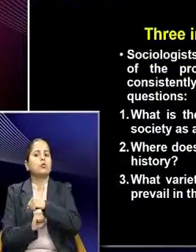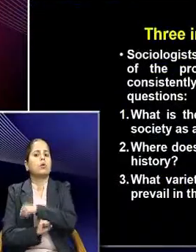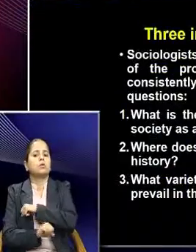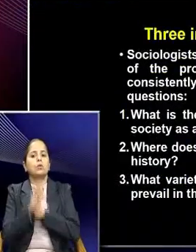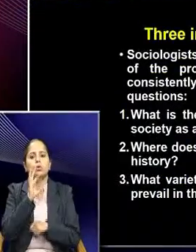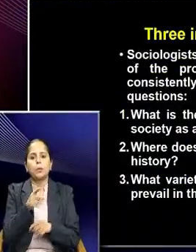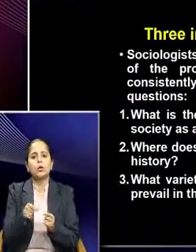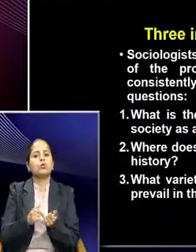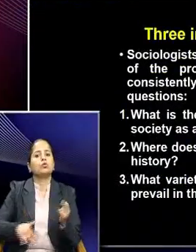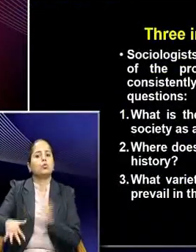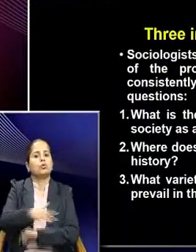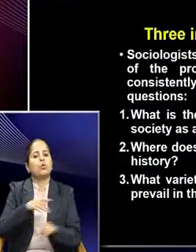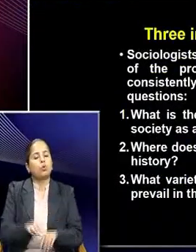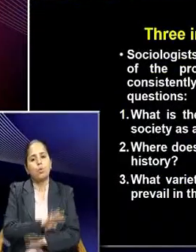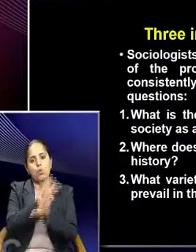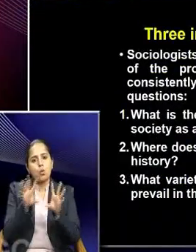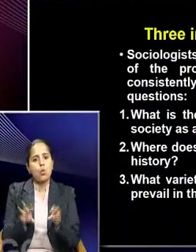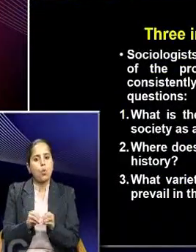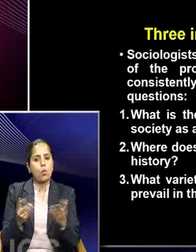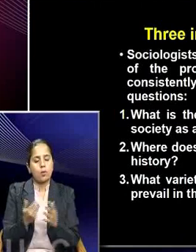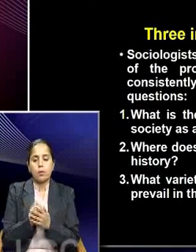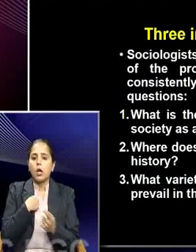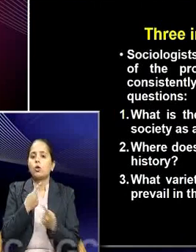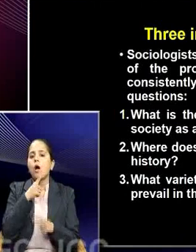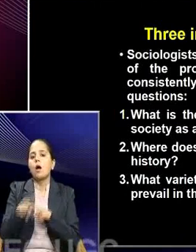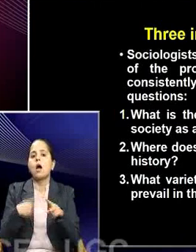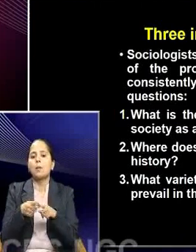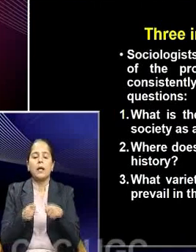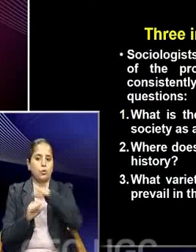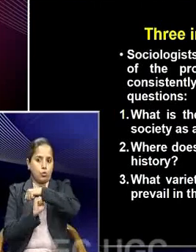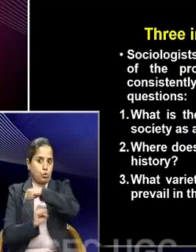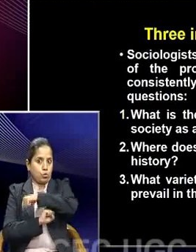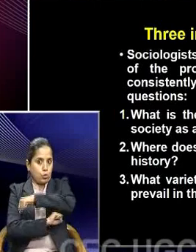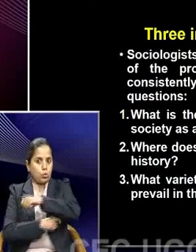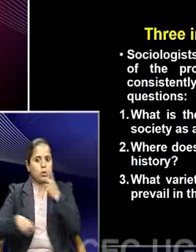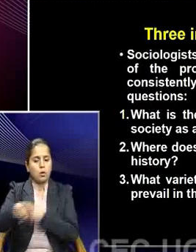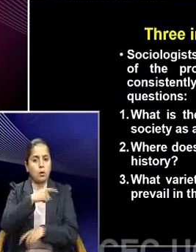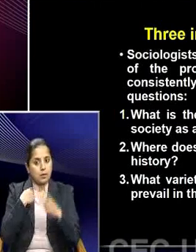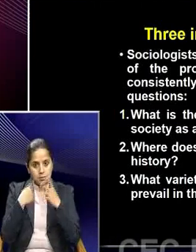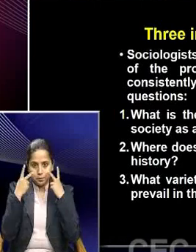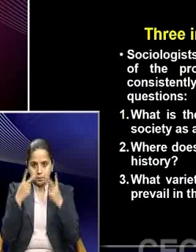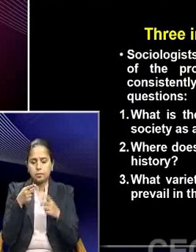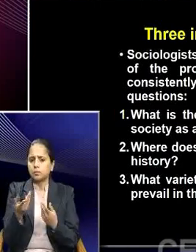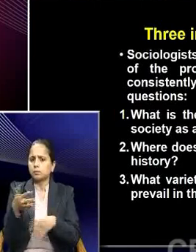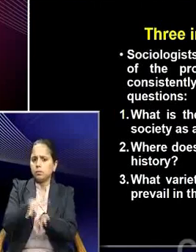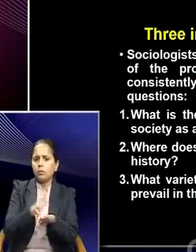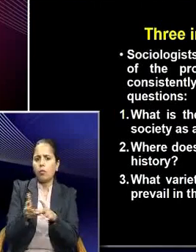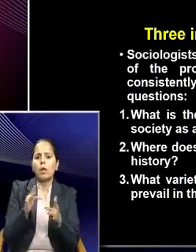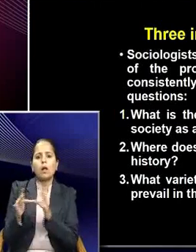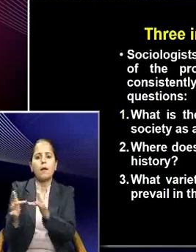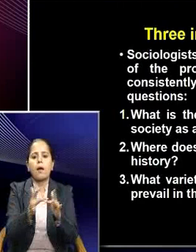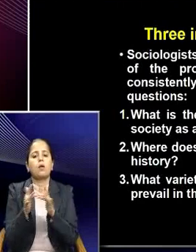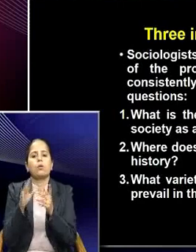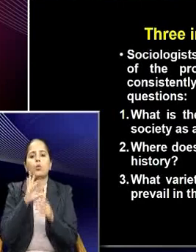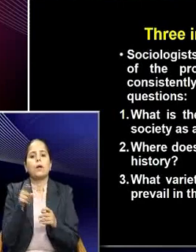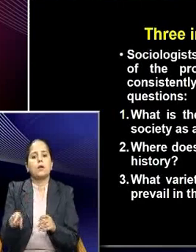particular society as a whole? Now, when we talk about structure, it applies network of